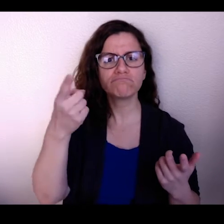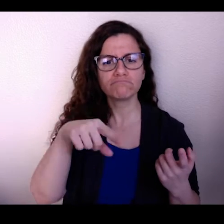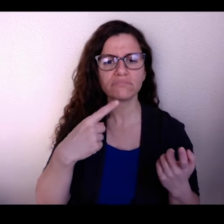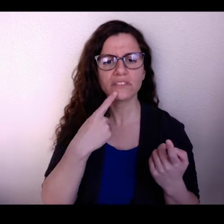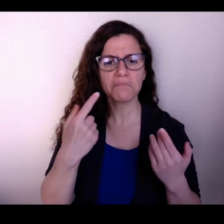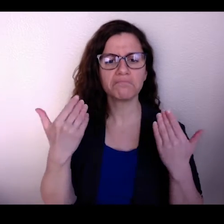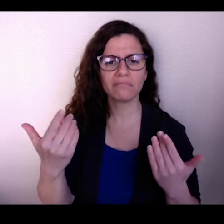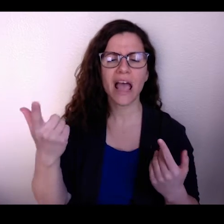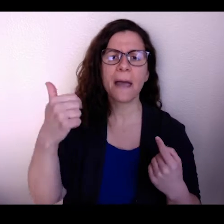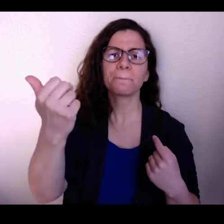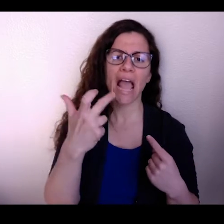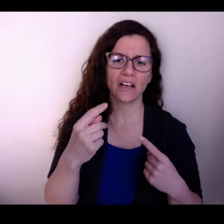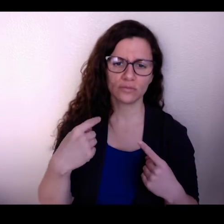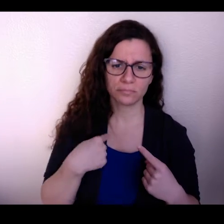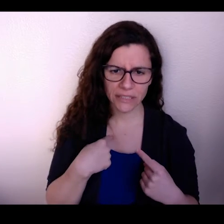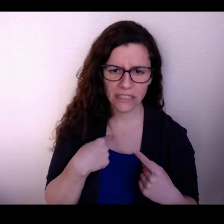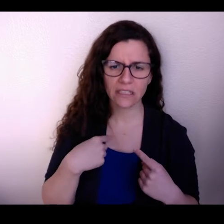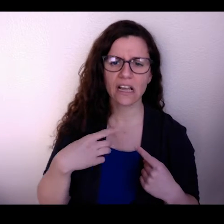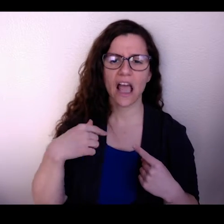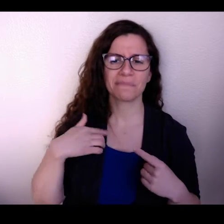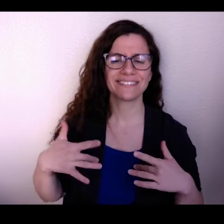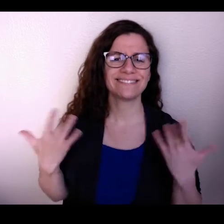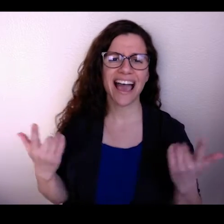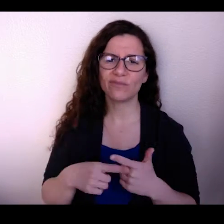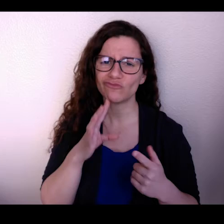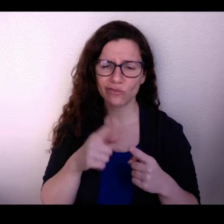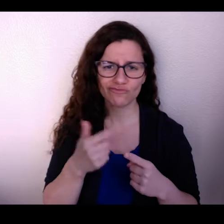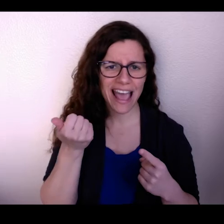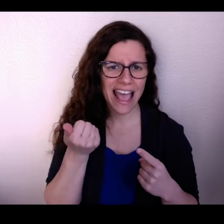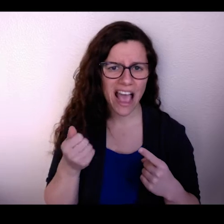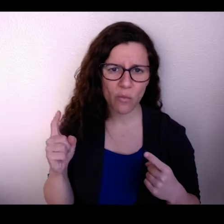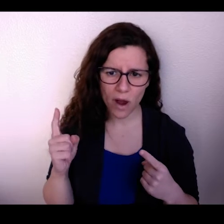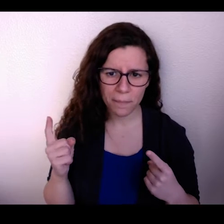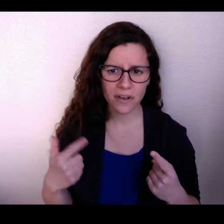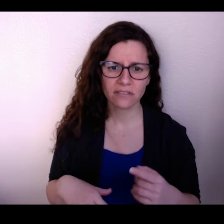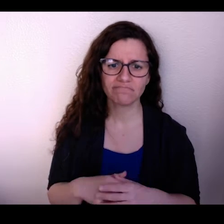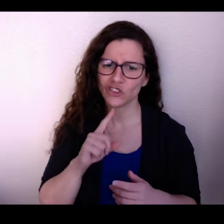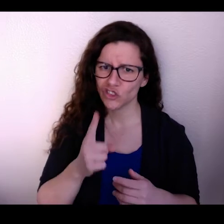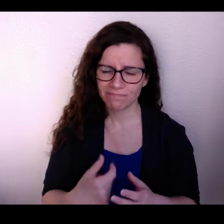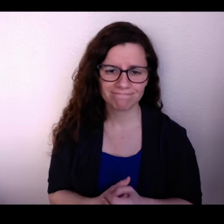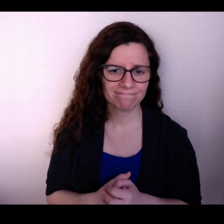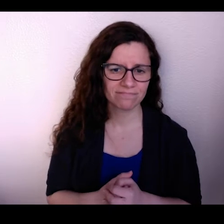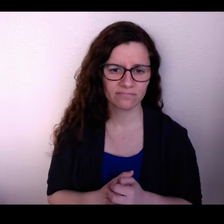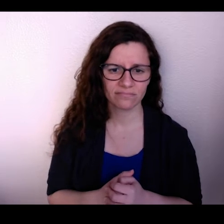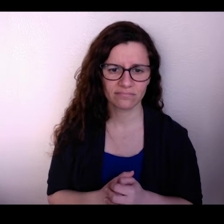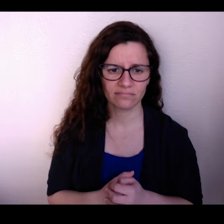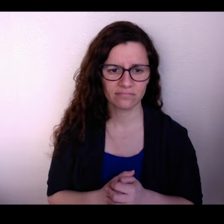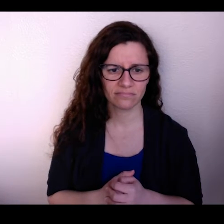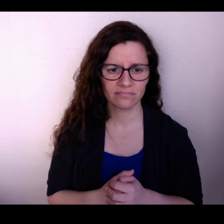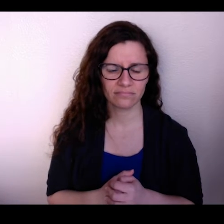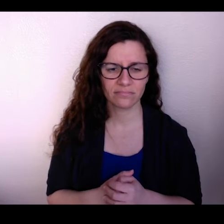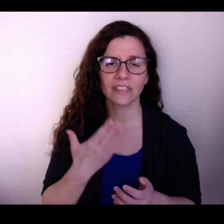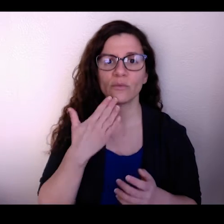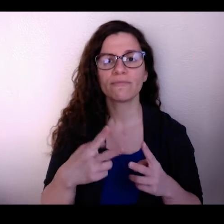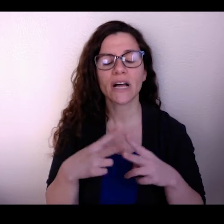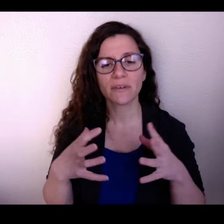to, you know, please feel safe coming back to me, and I would be delighted to talk to anybody.